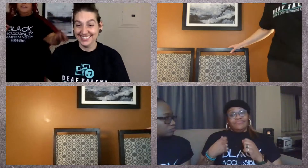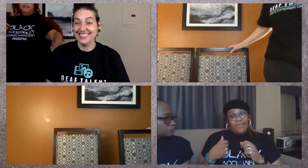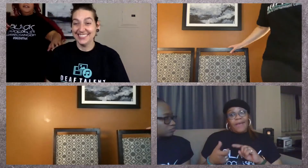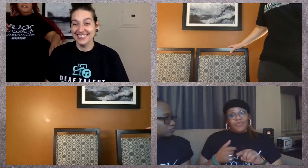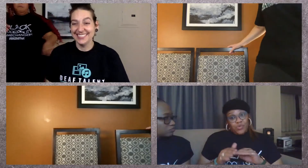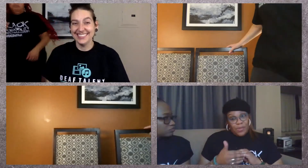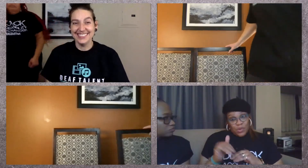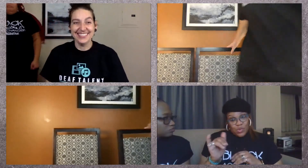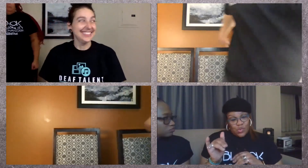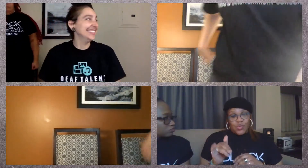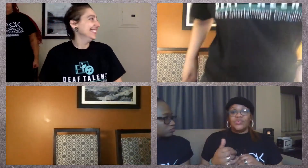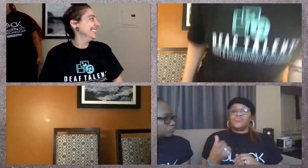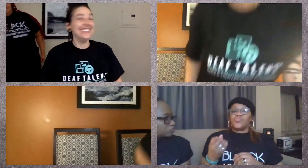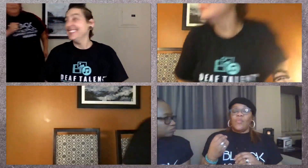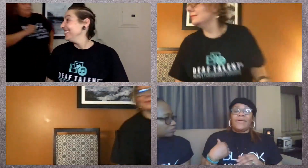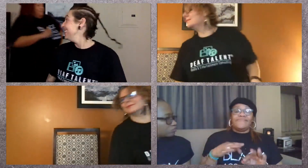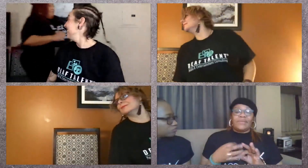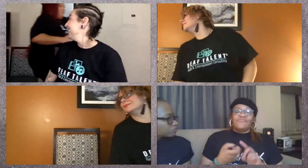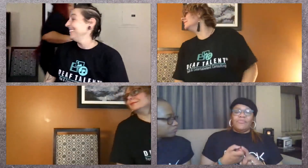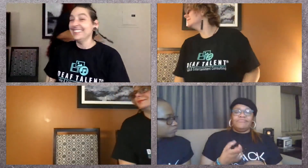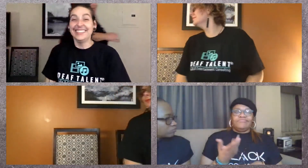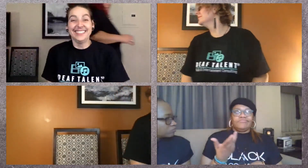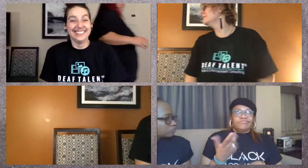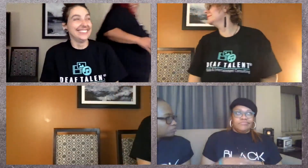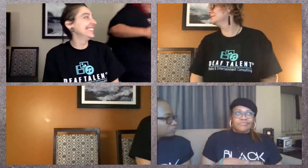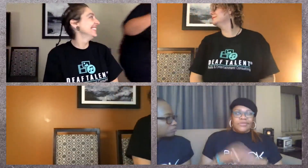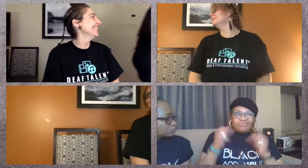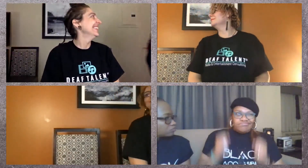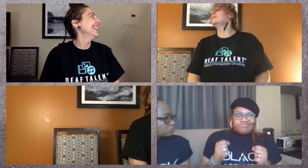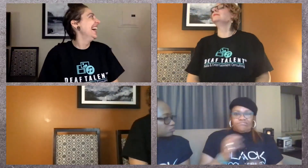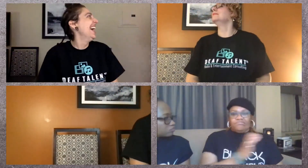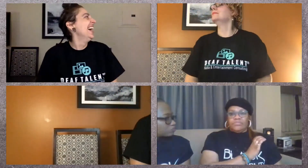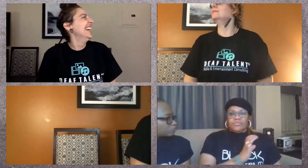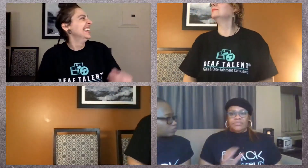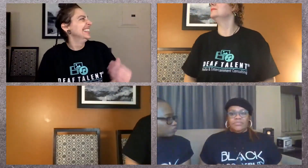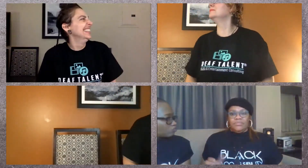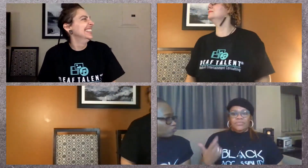My family's from Jamaica. I'm from Jamaica too, so,